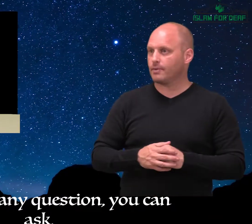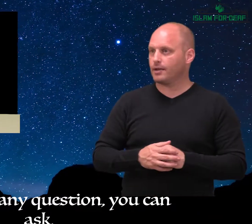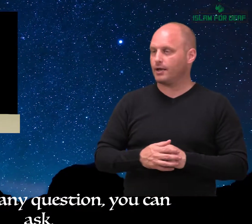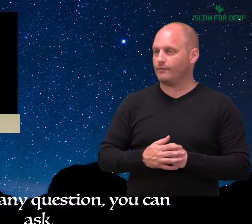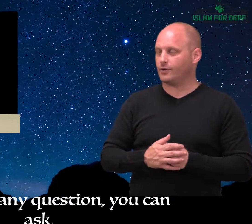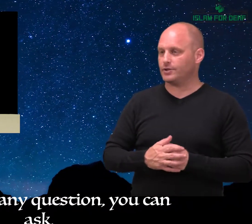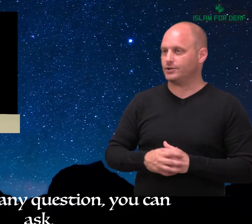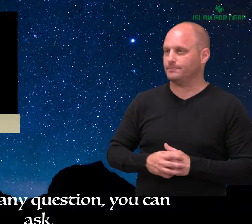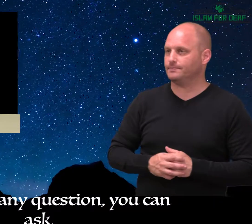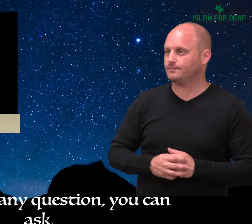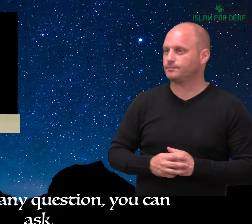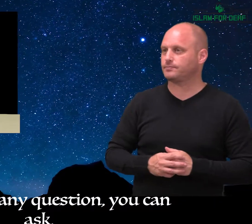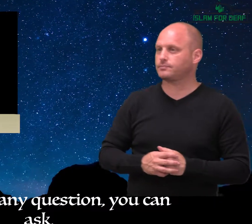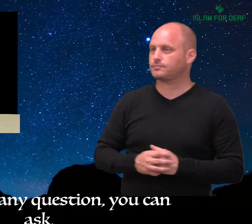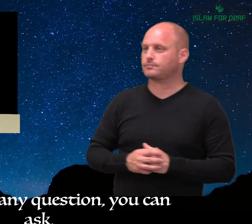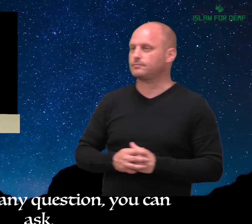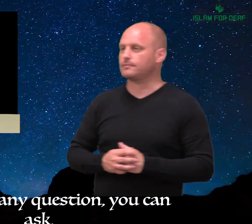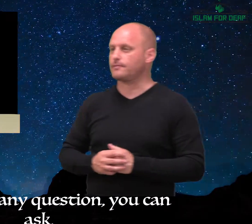If have question,